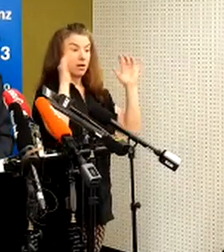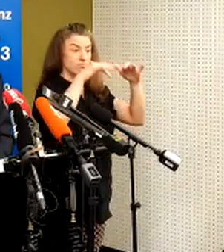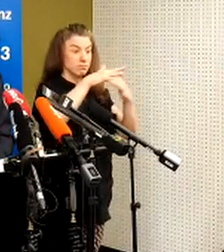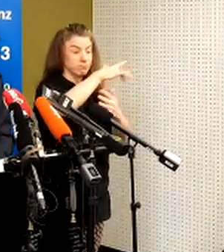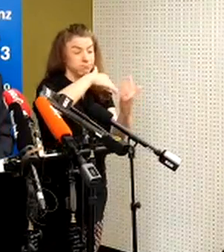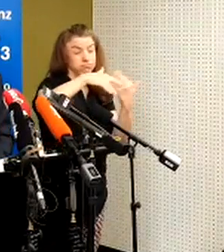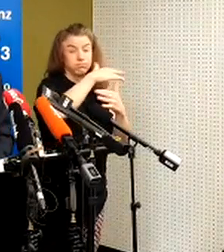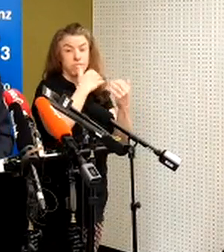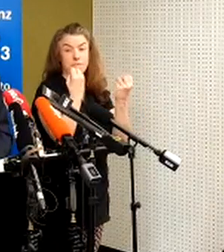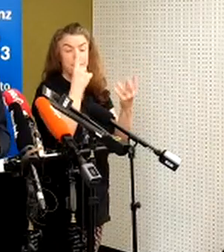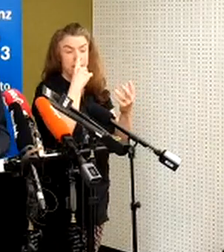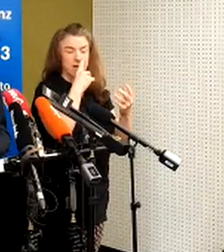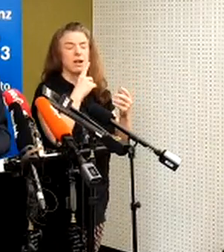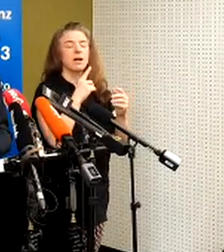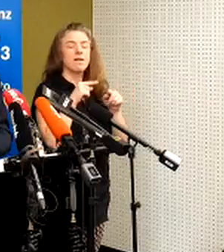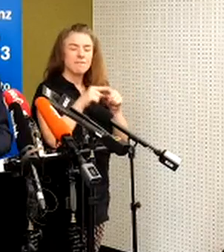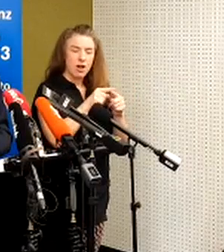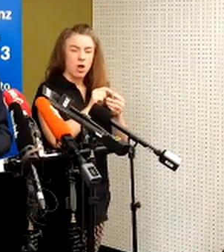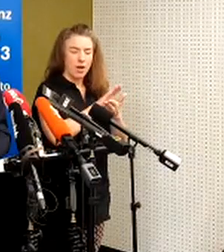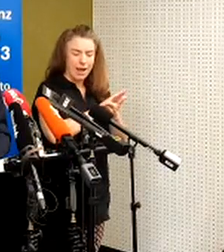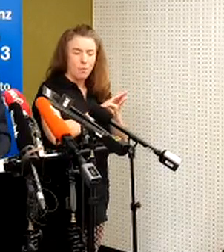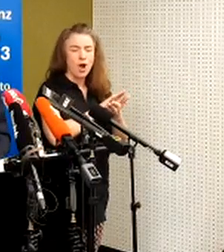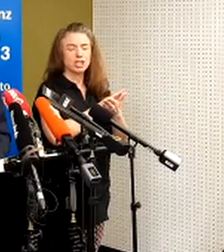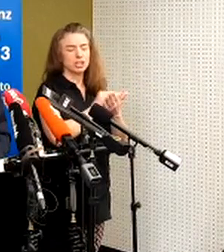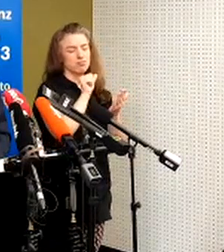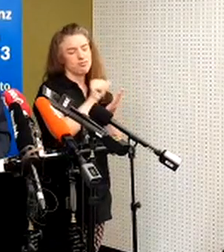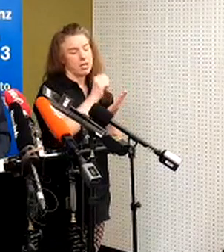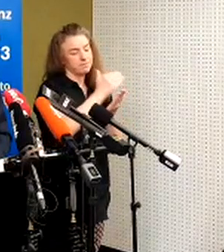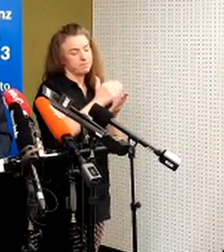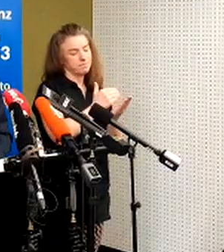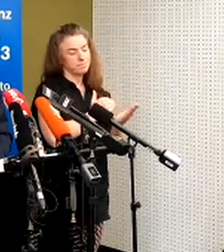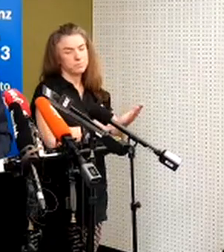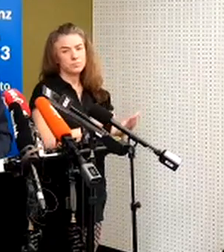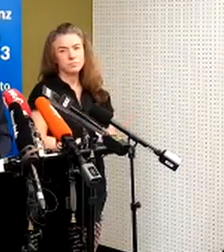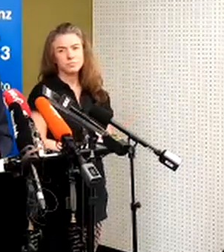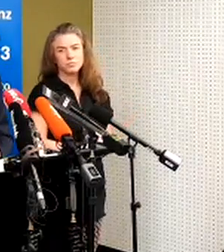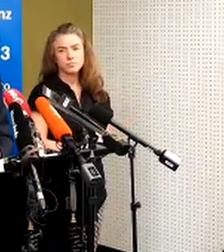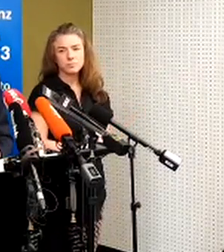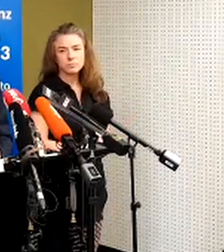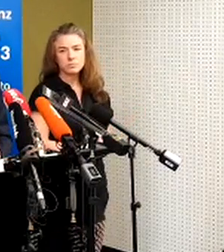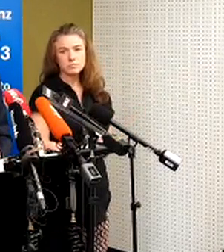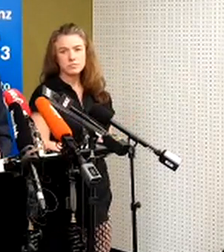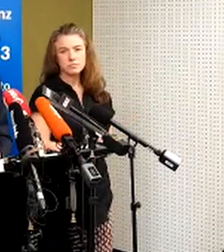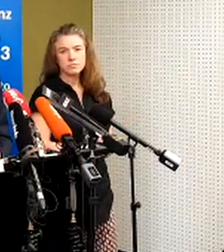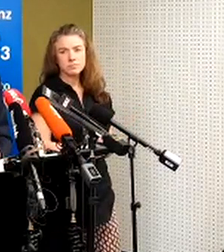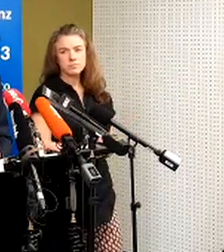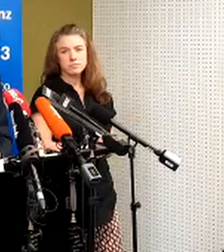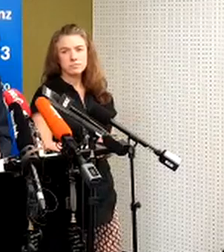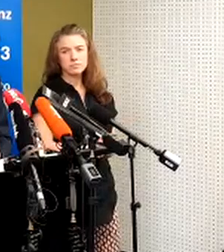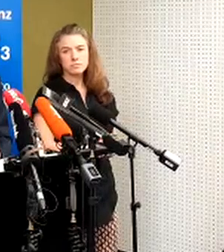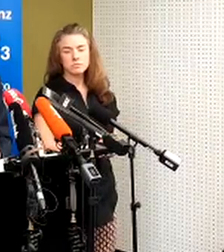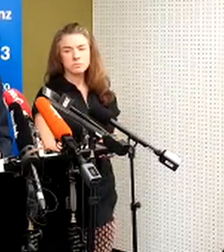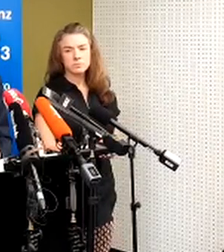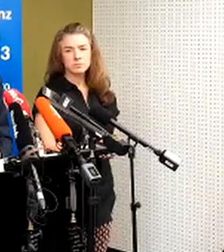follow those basic hygiene precautions, particularly the hand washing. NZMA has expressed some concern. Expressed concern some